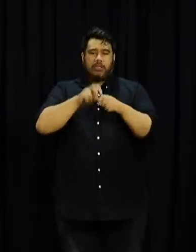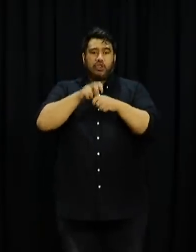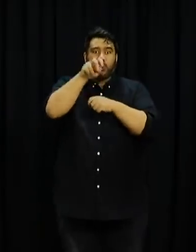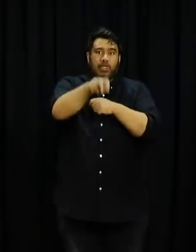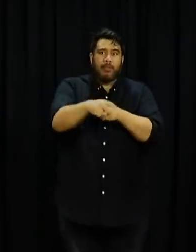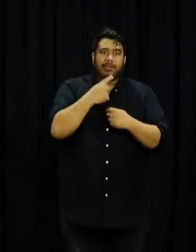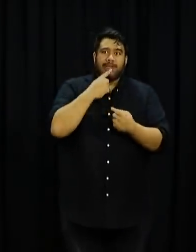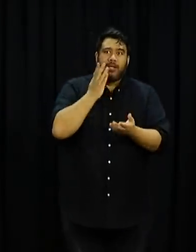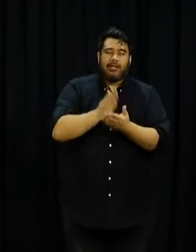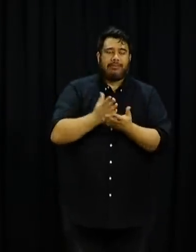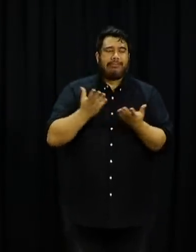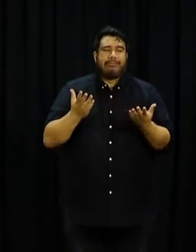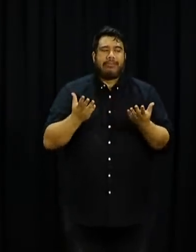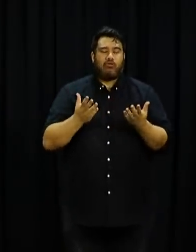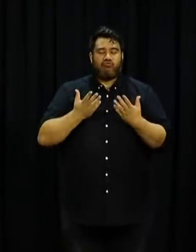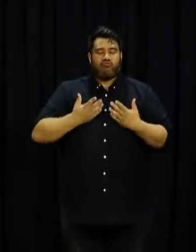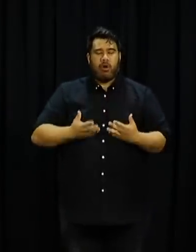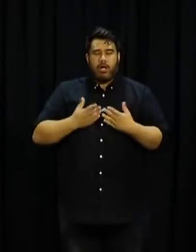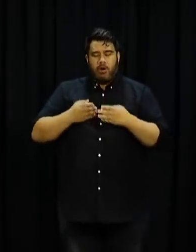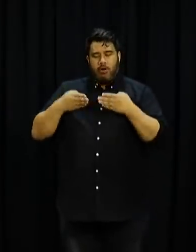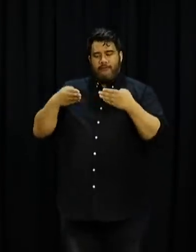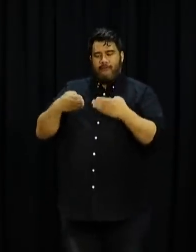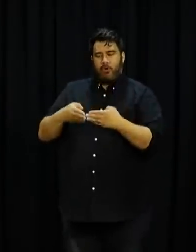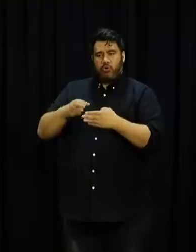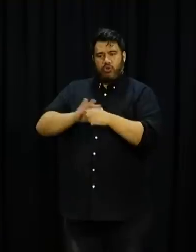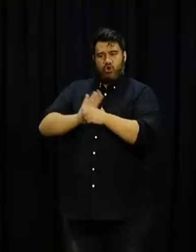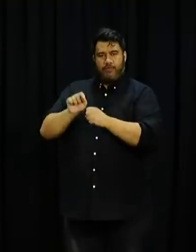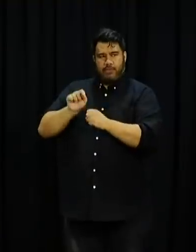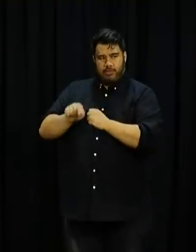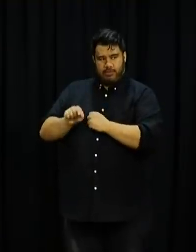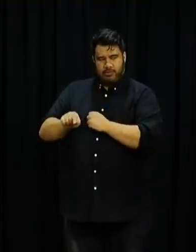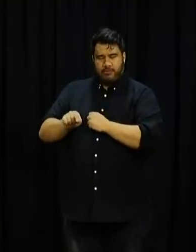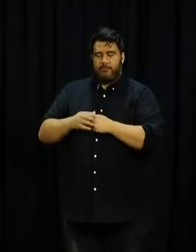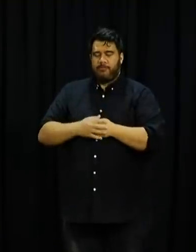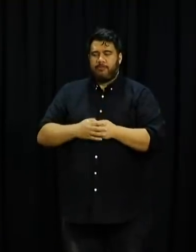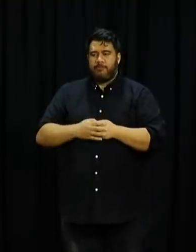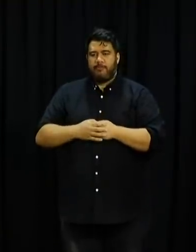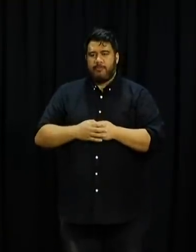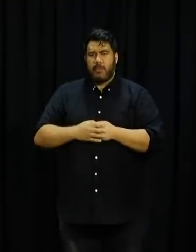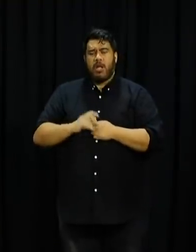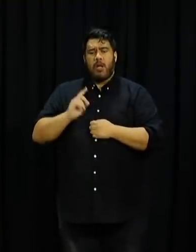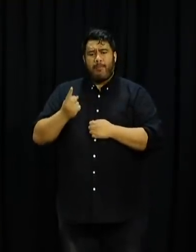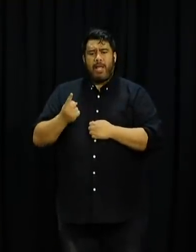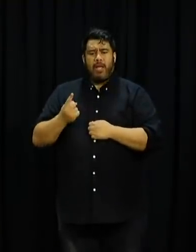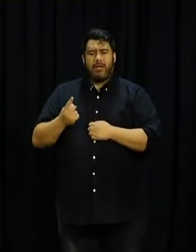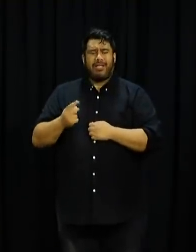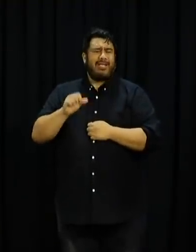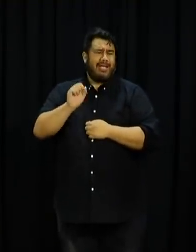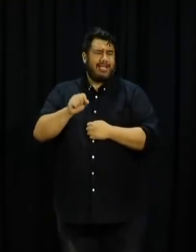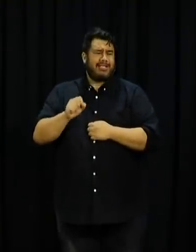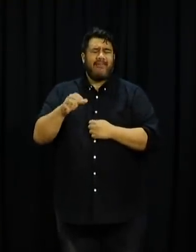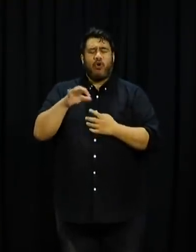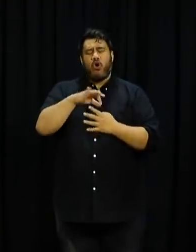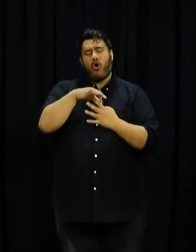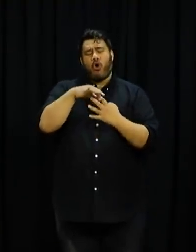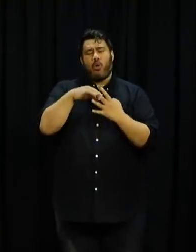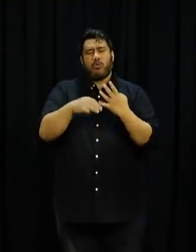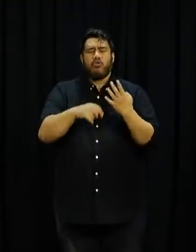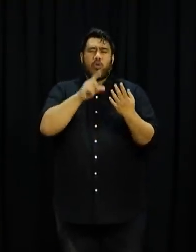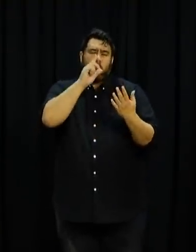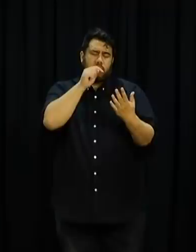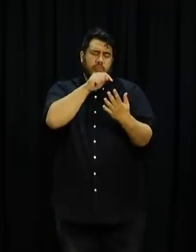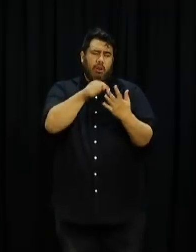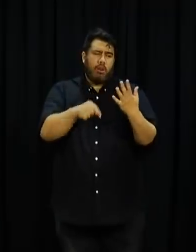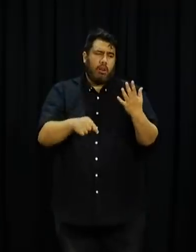the immediate focus has to be on this response. There are a range of options, of course. There